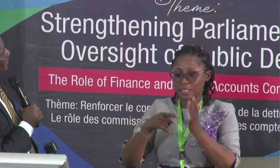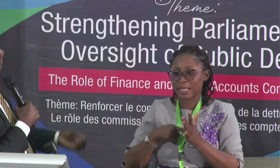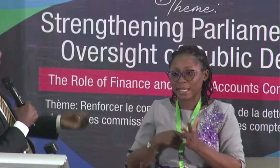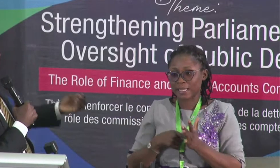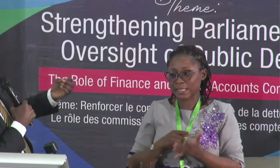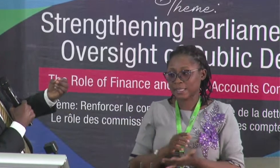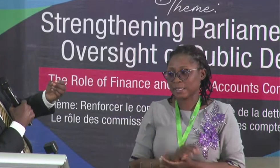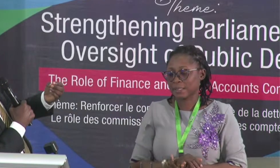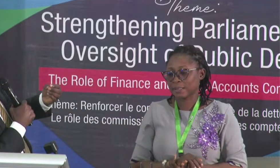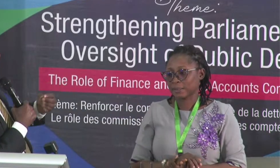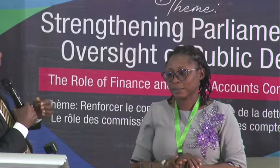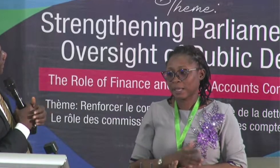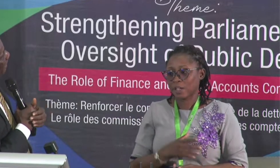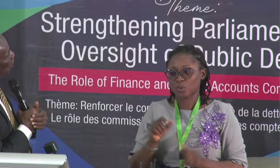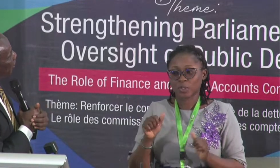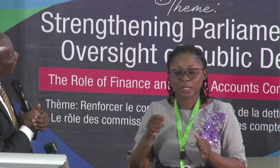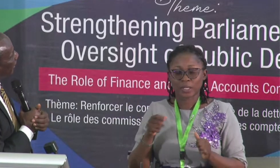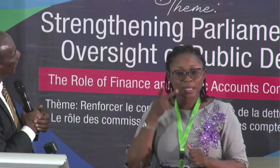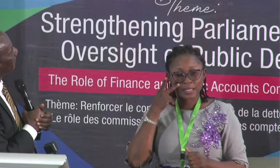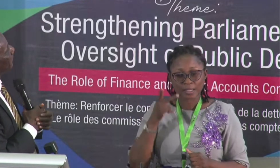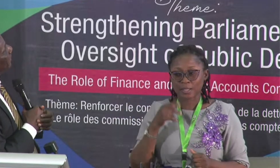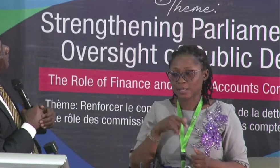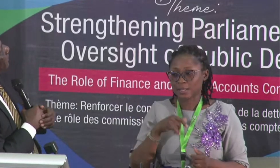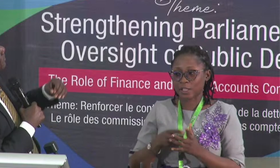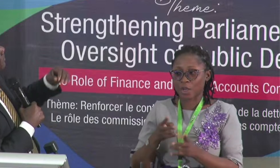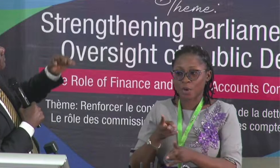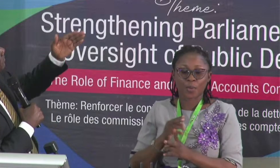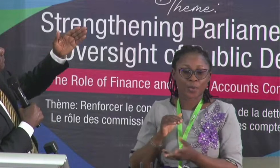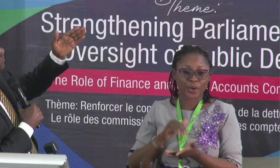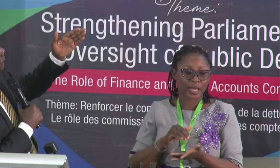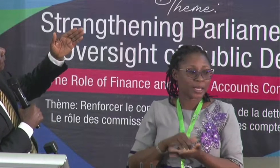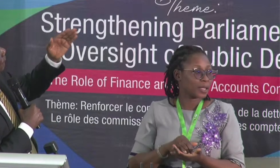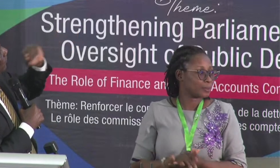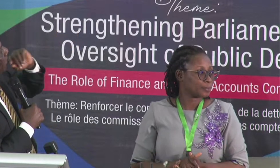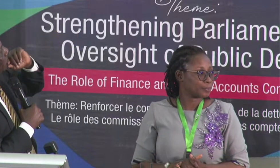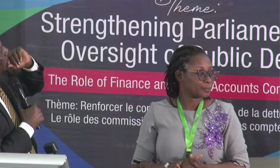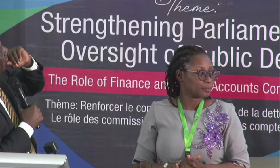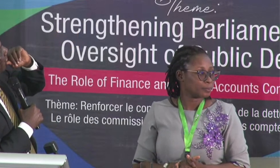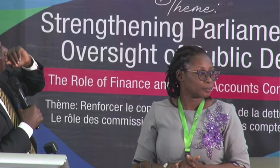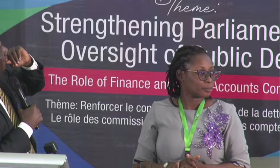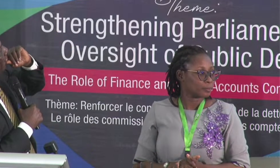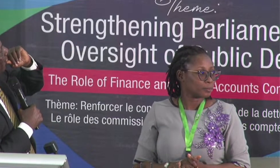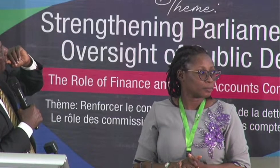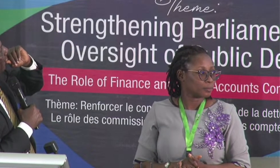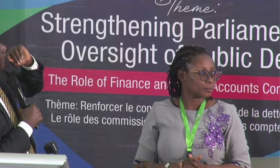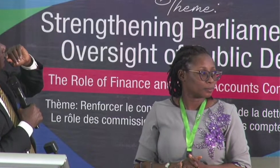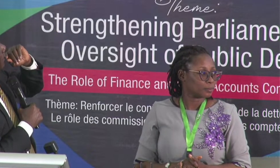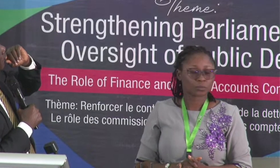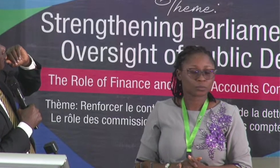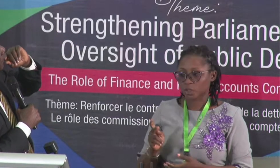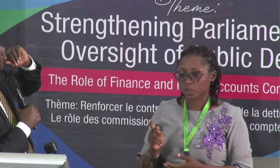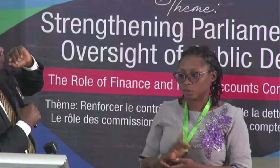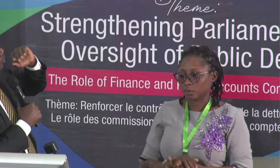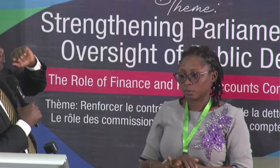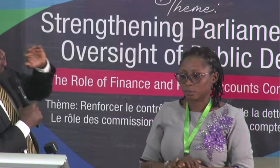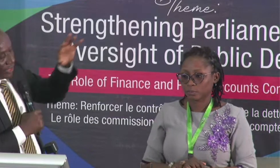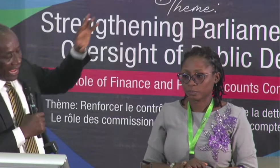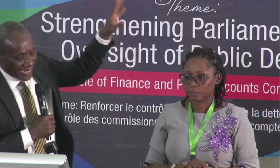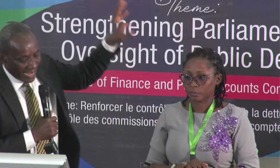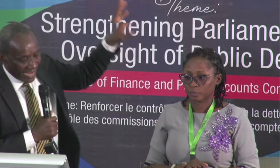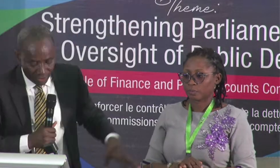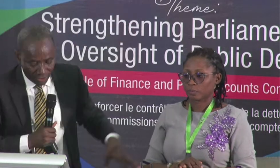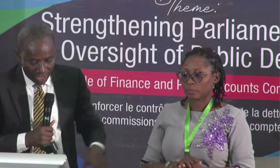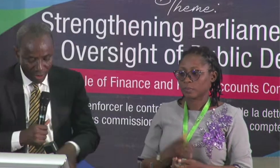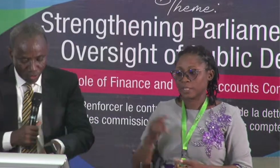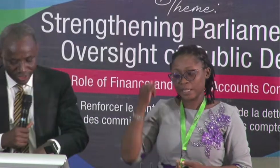and you can see we started borrowing again. Next slide. Okay. So the